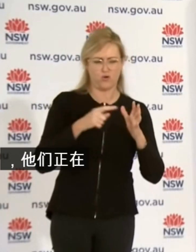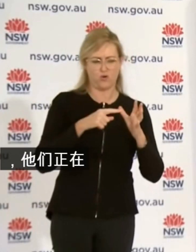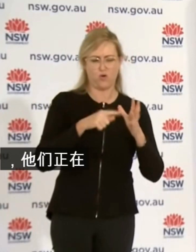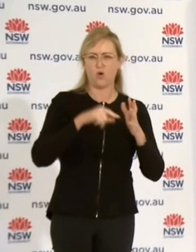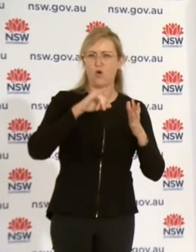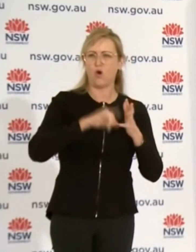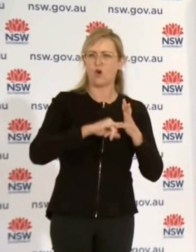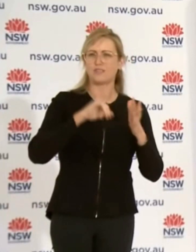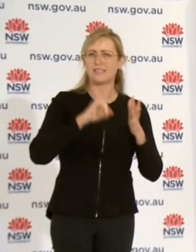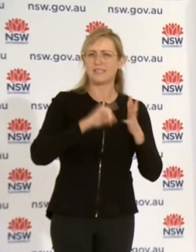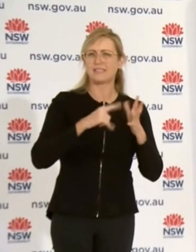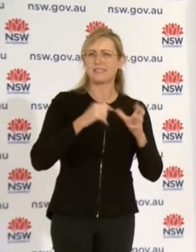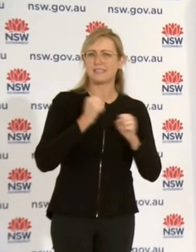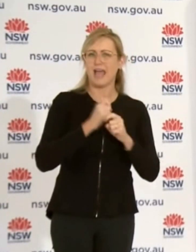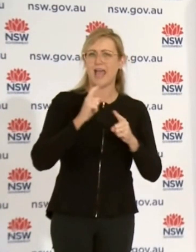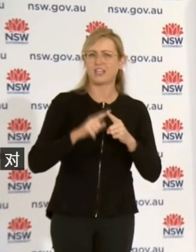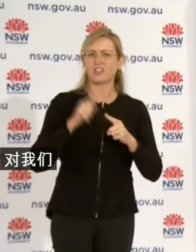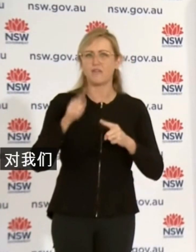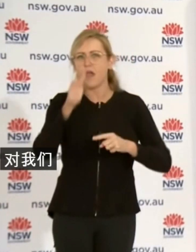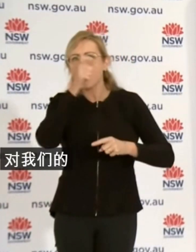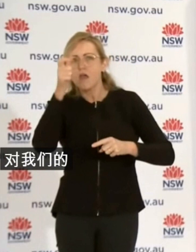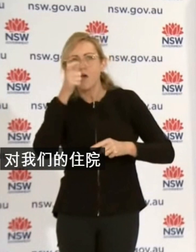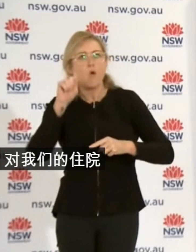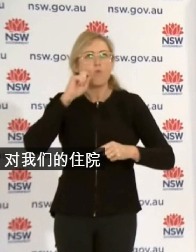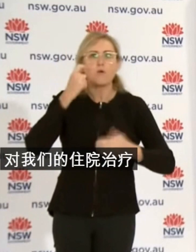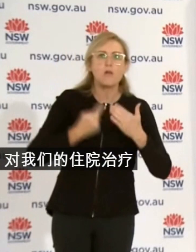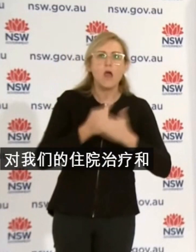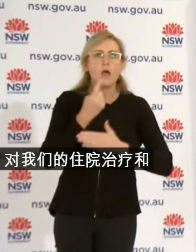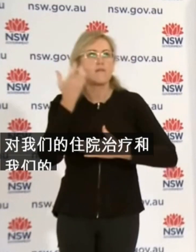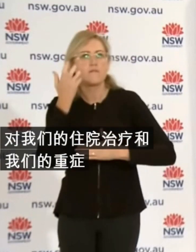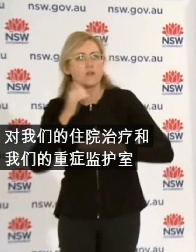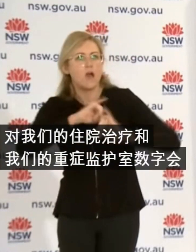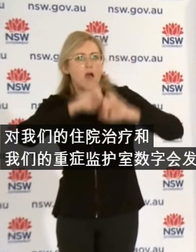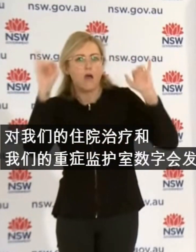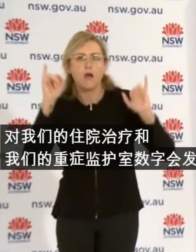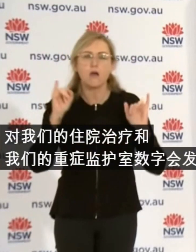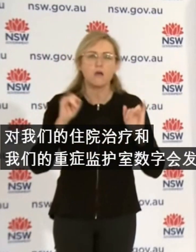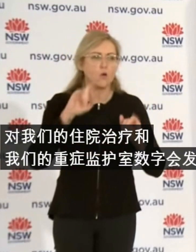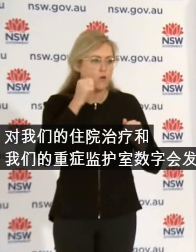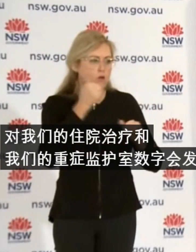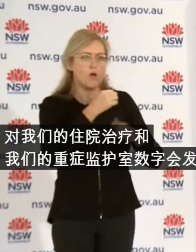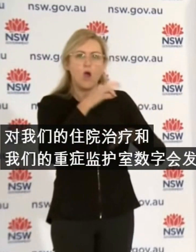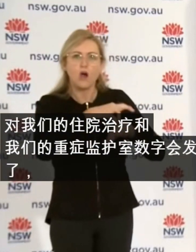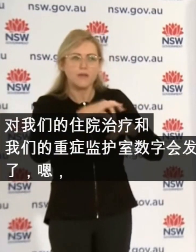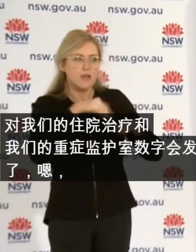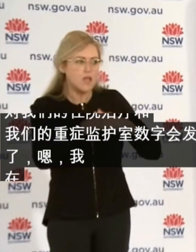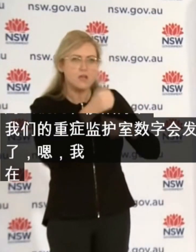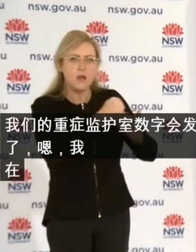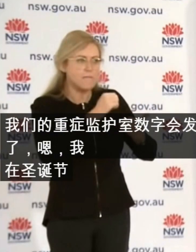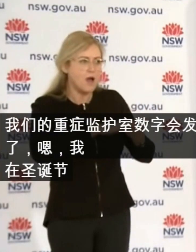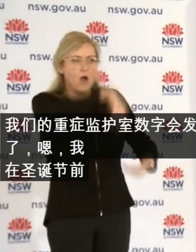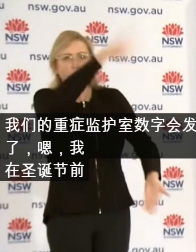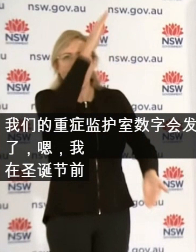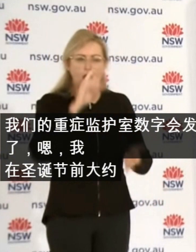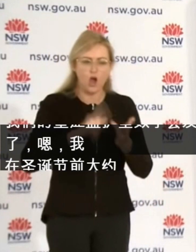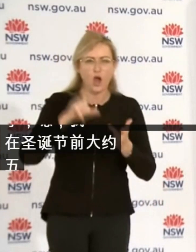more dire predictions about what's going to happen to our hospitalisations and our ICU numbers, saying ICU wards will be